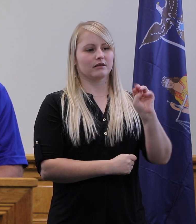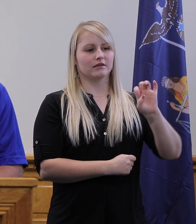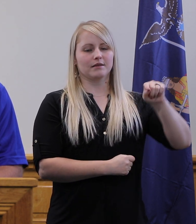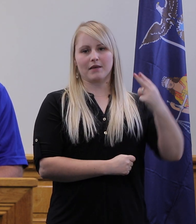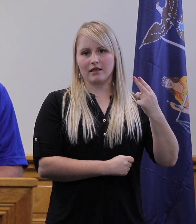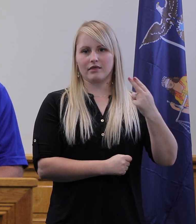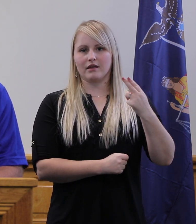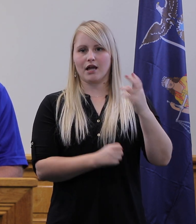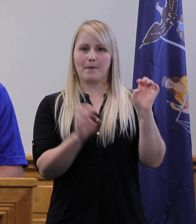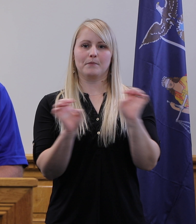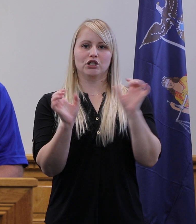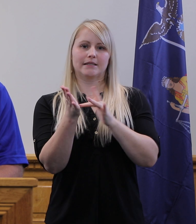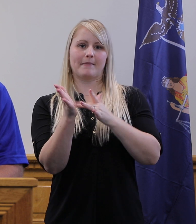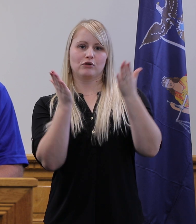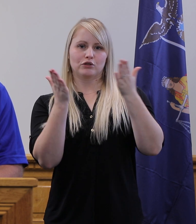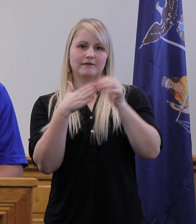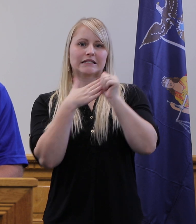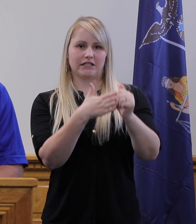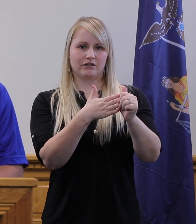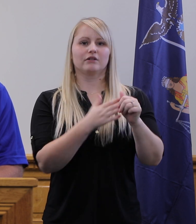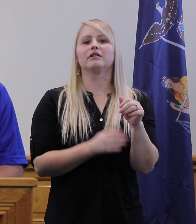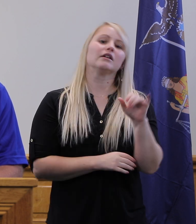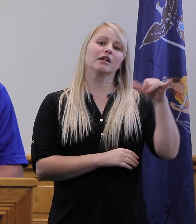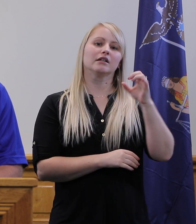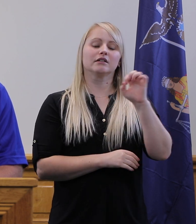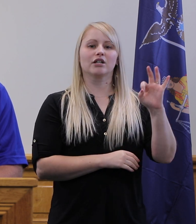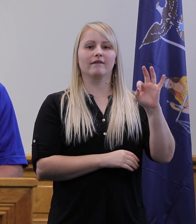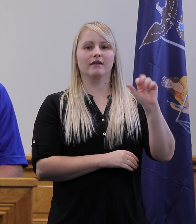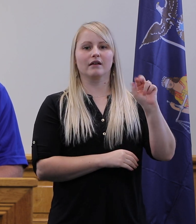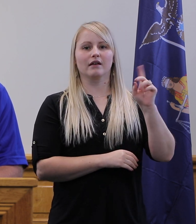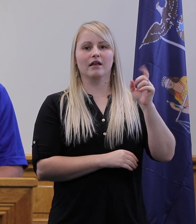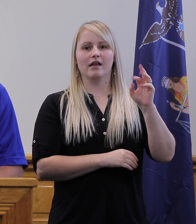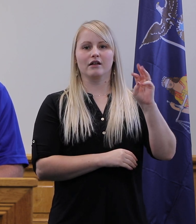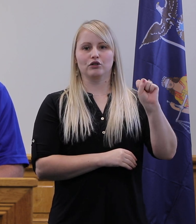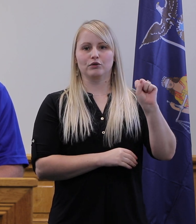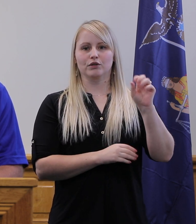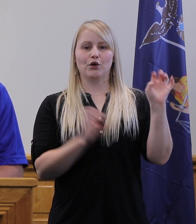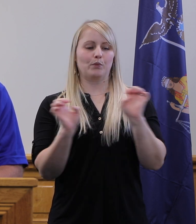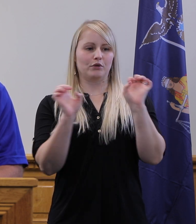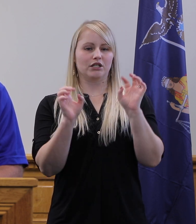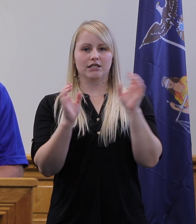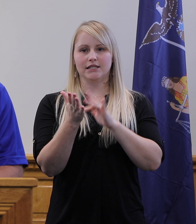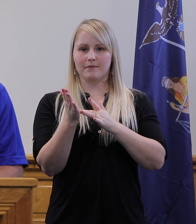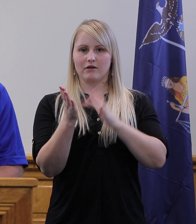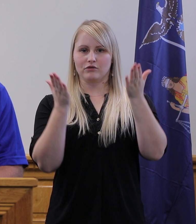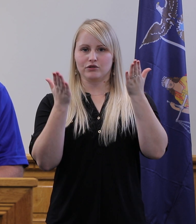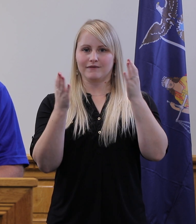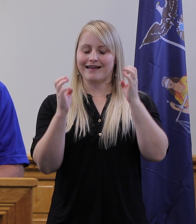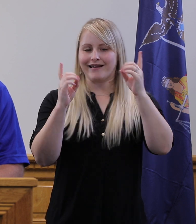Services Leadership Award; Jeff Andrews, Emergency Medical Service Educator of